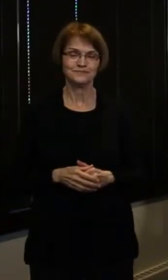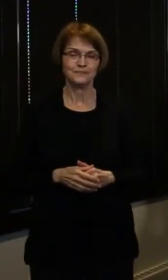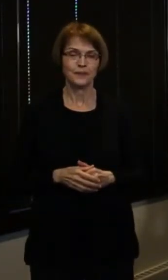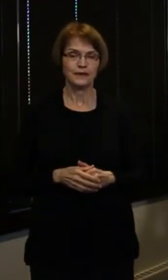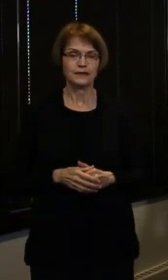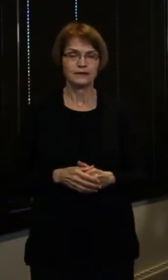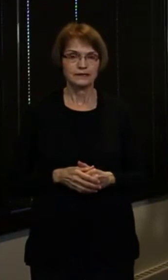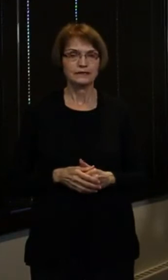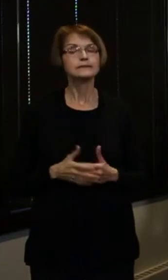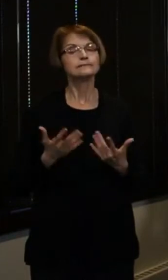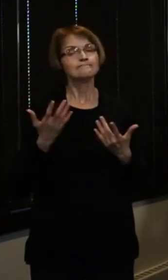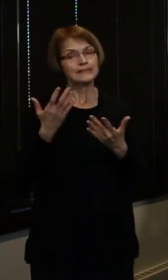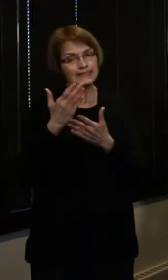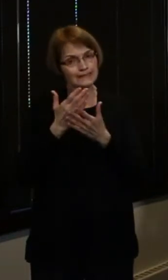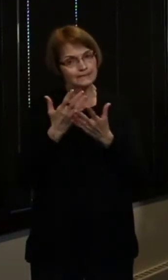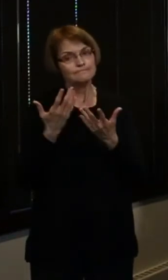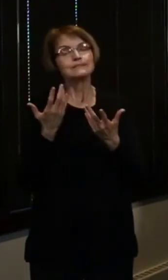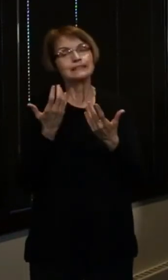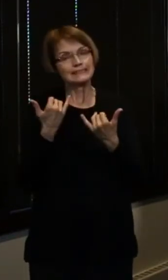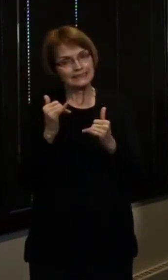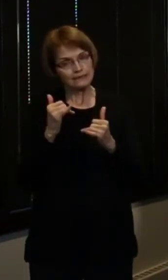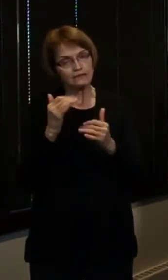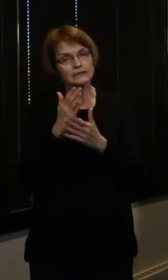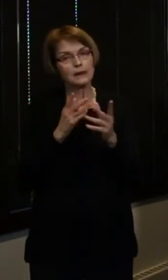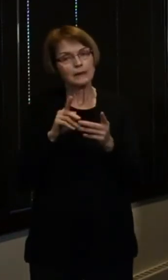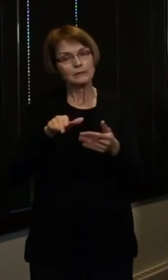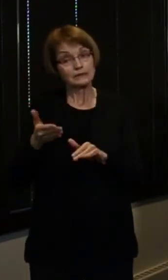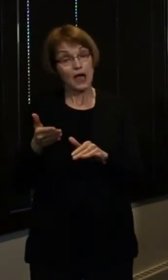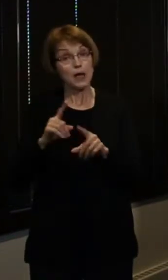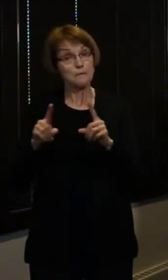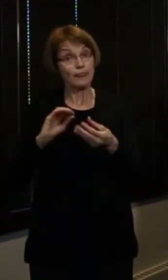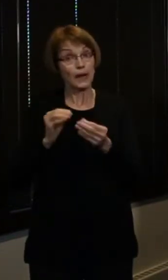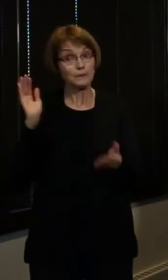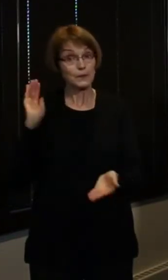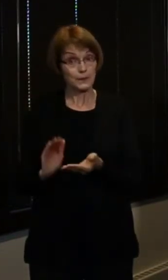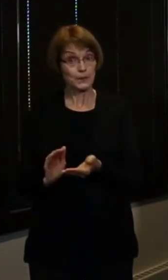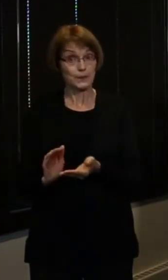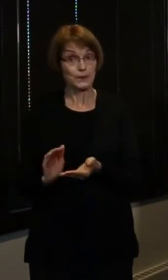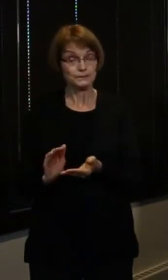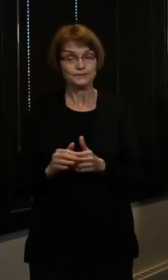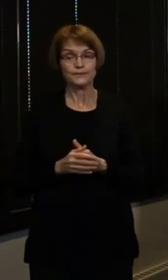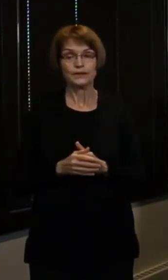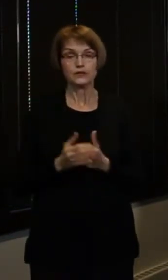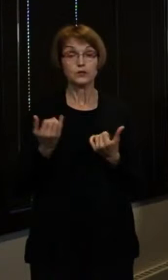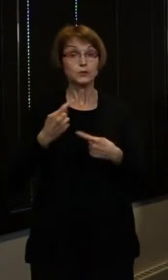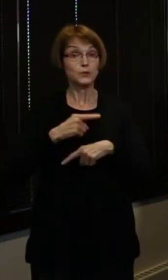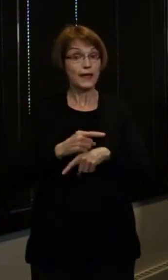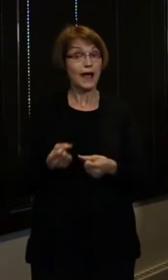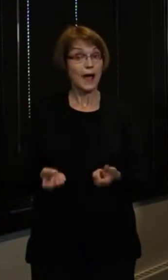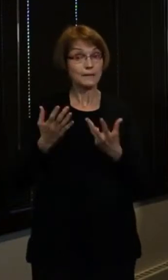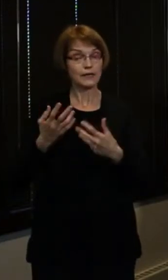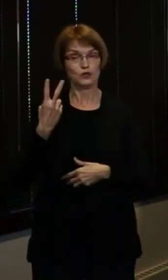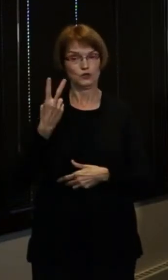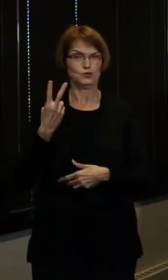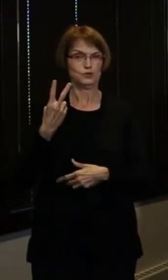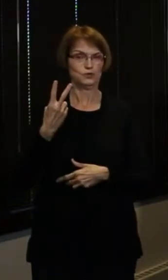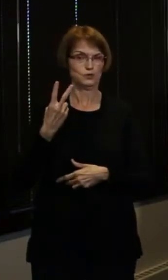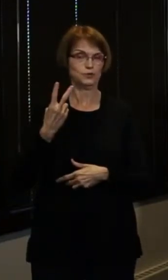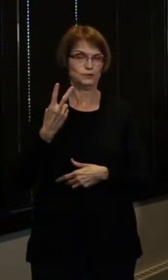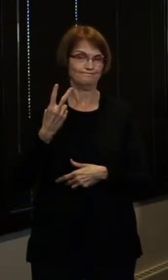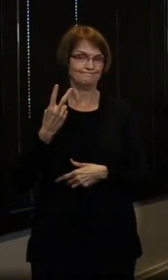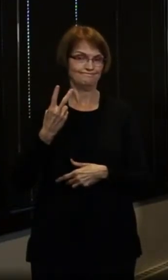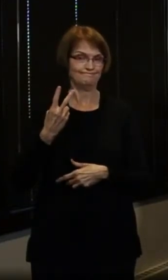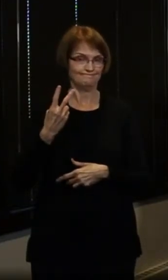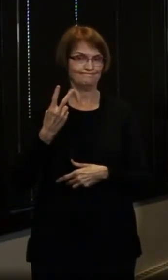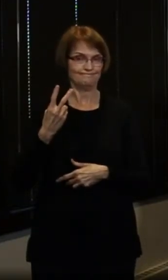We still are seeing deaths, although they have also come down along with the other data. So today we're reporting 2 COVID deaths in our task